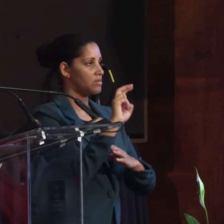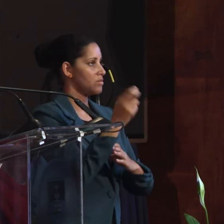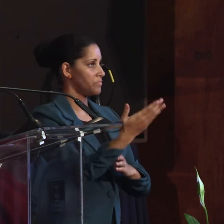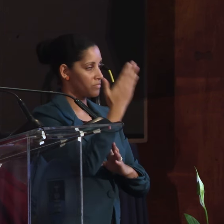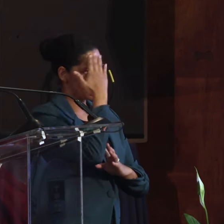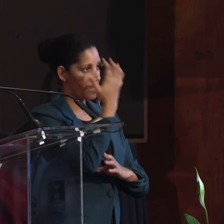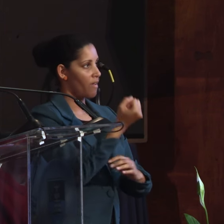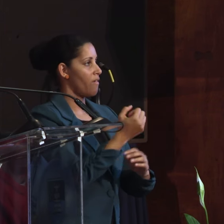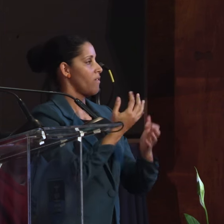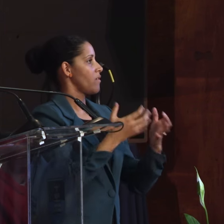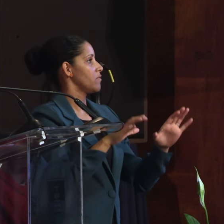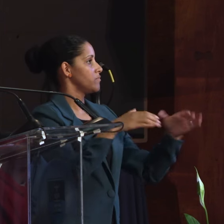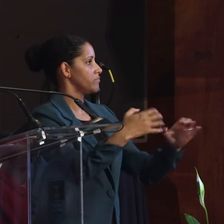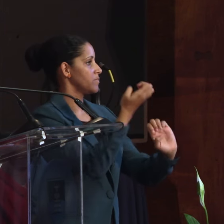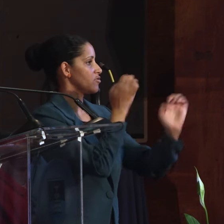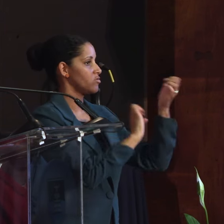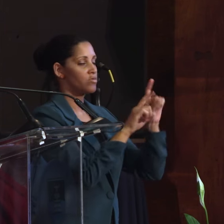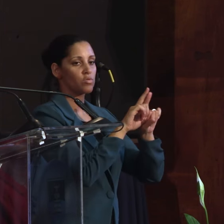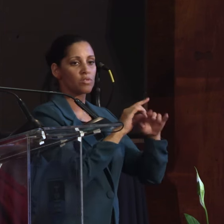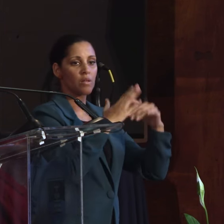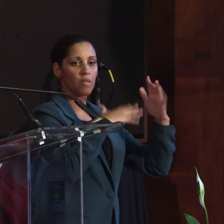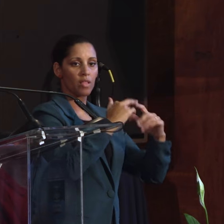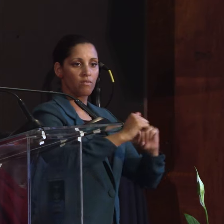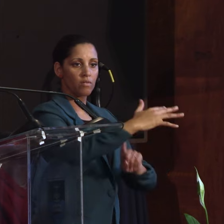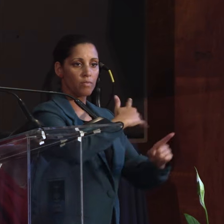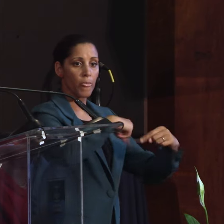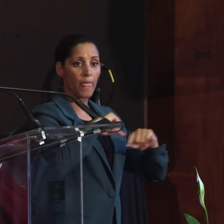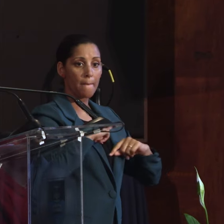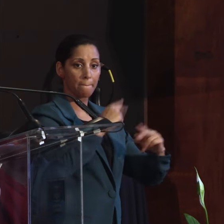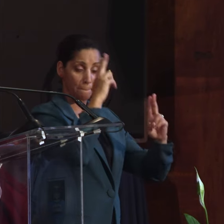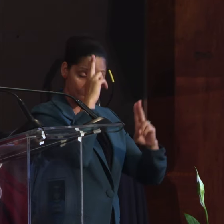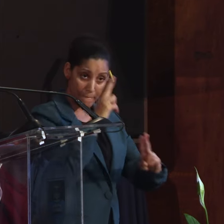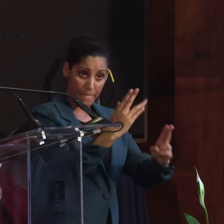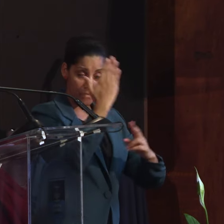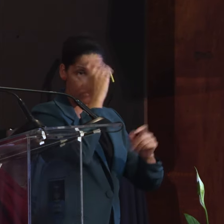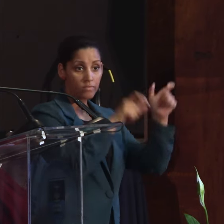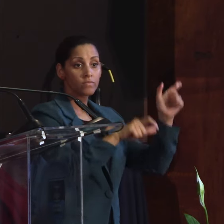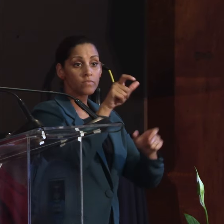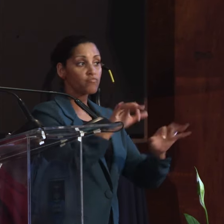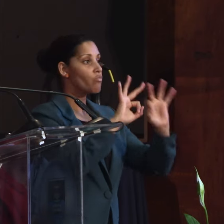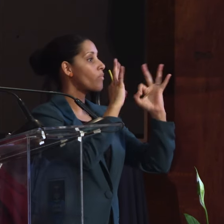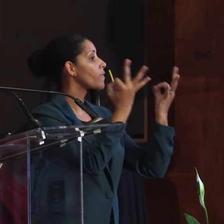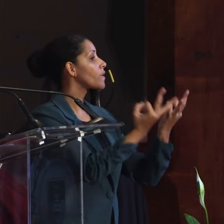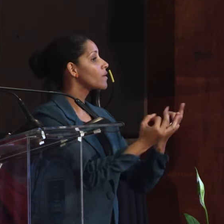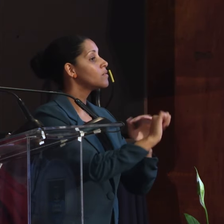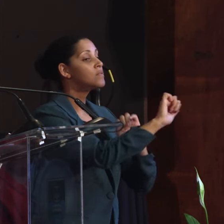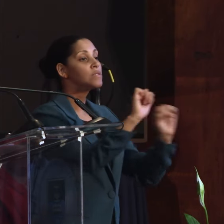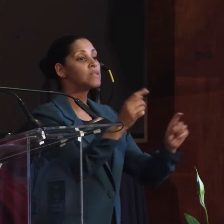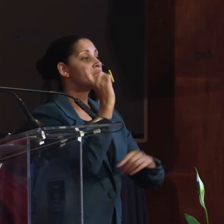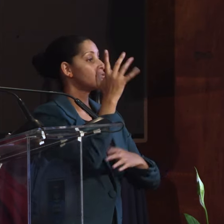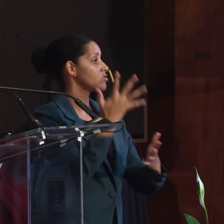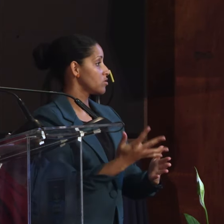of Engineering and the Built Environment. We will now honor our graduates, their families, and their teachers with two